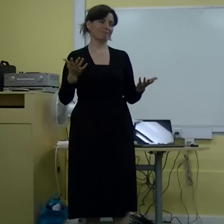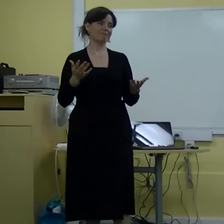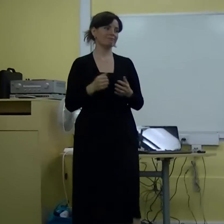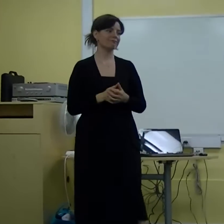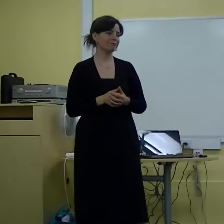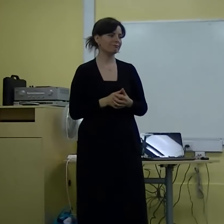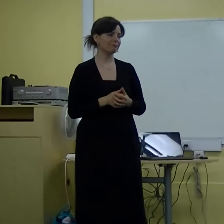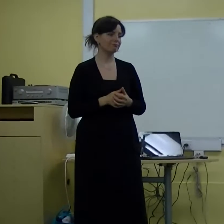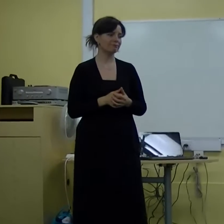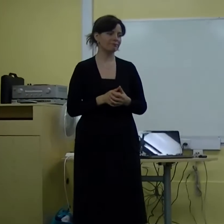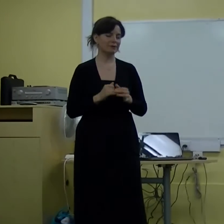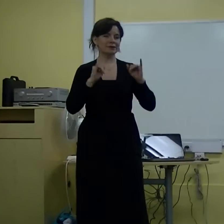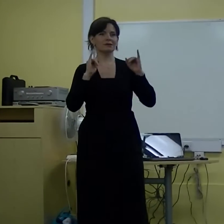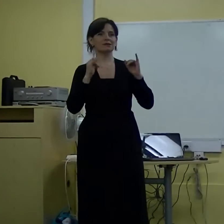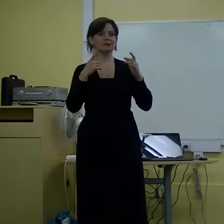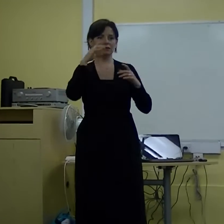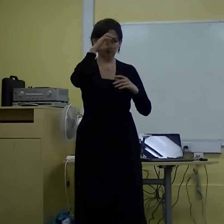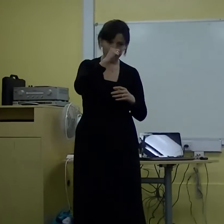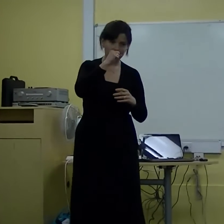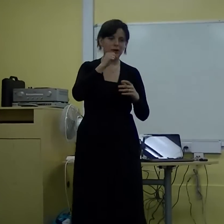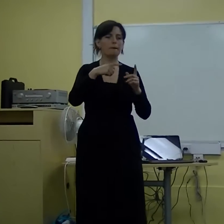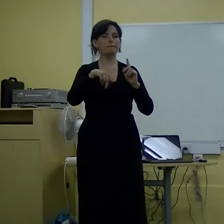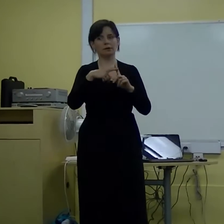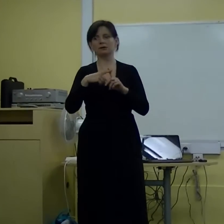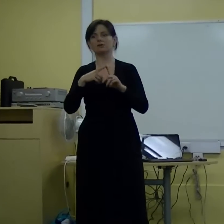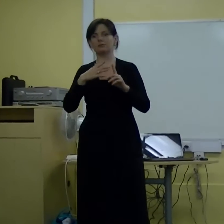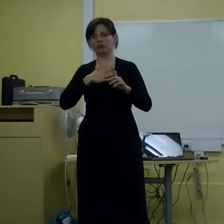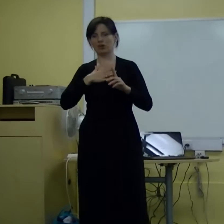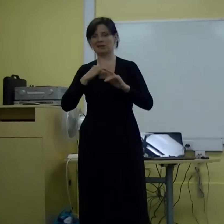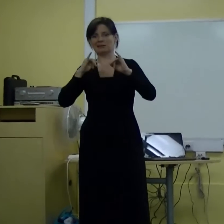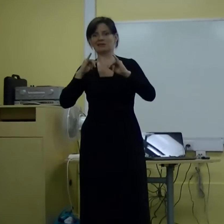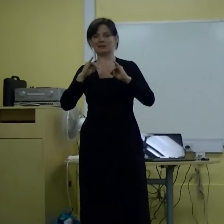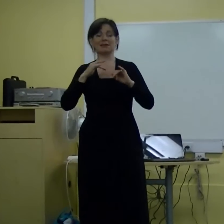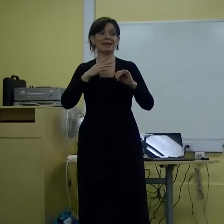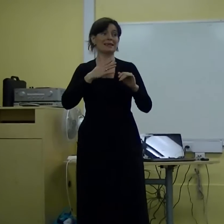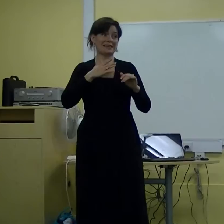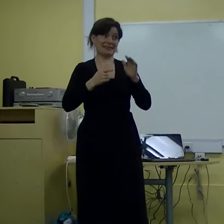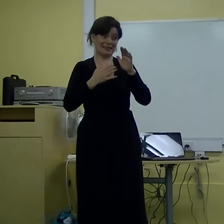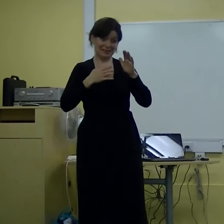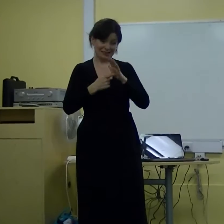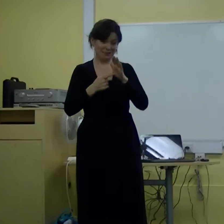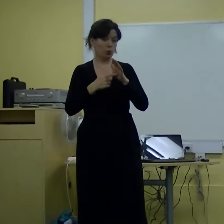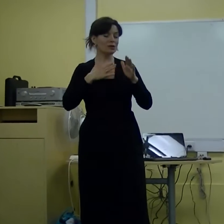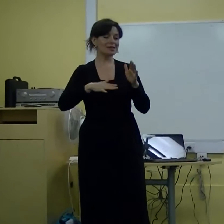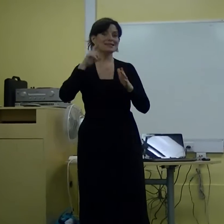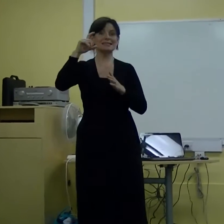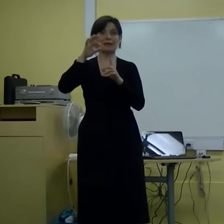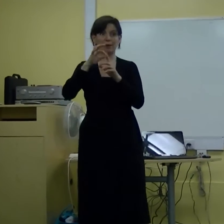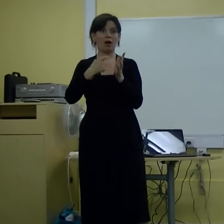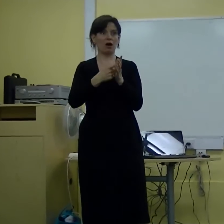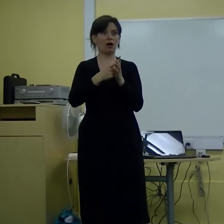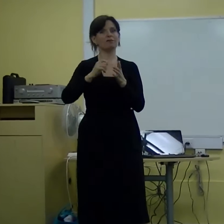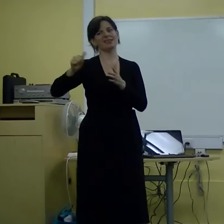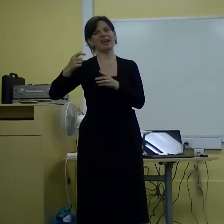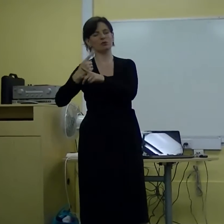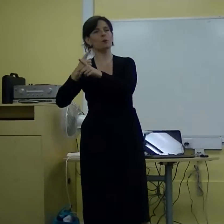assume that they are unconscious and that they need some vital CPR. But we'll move on to that